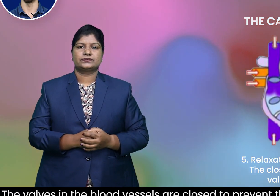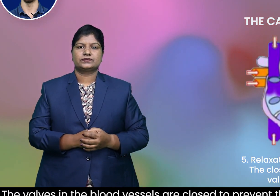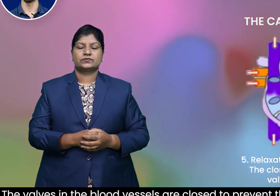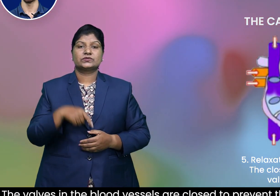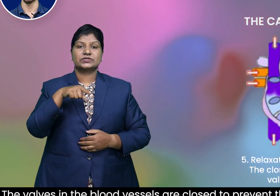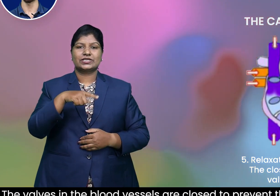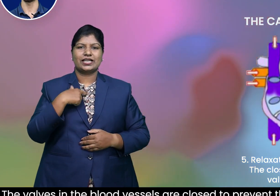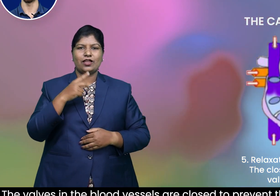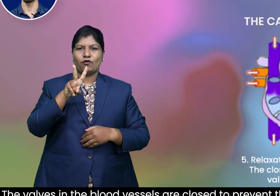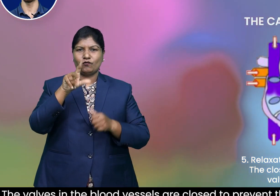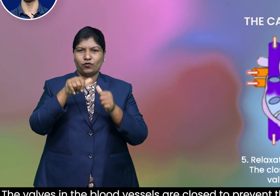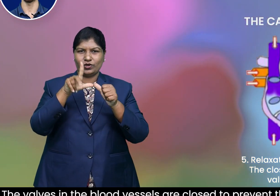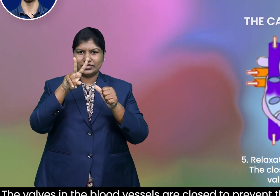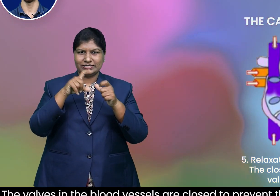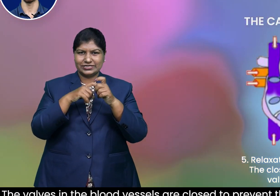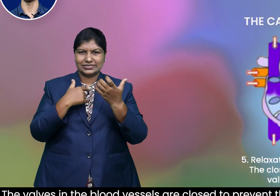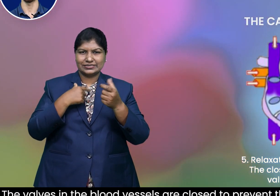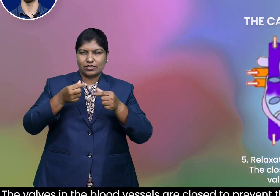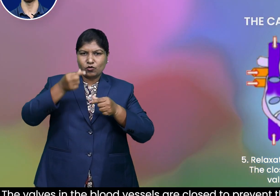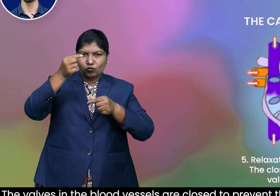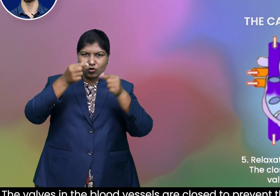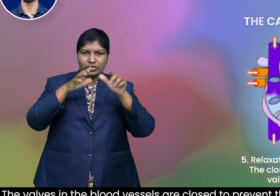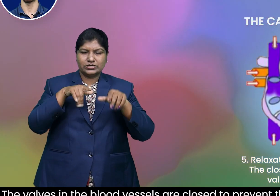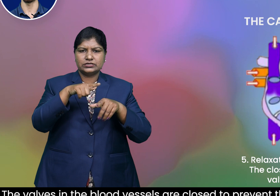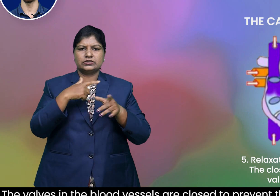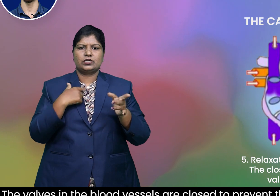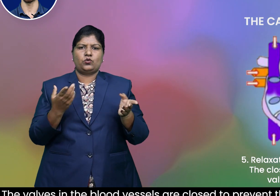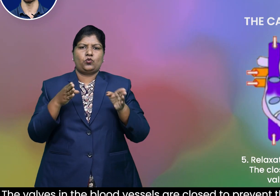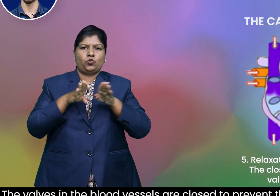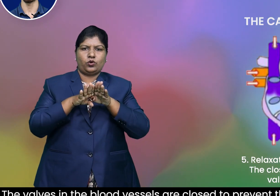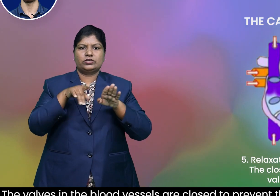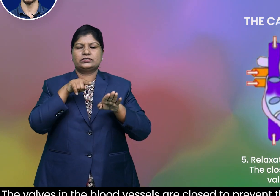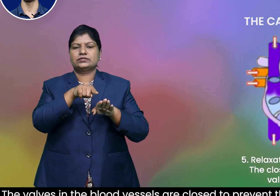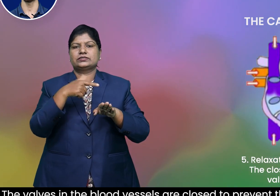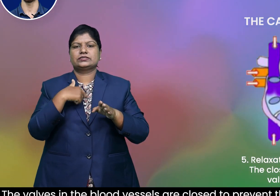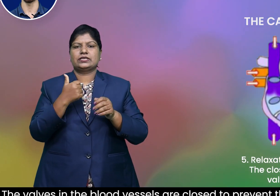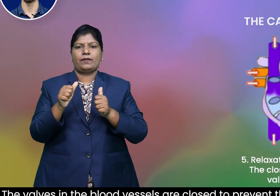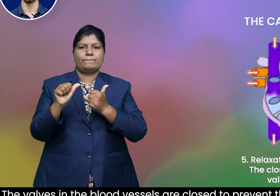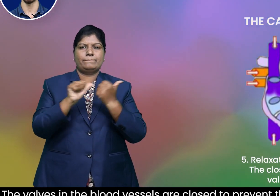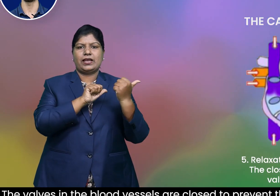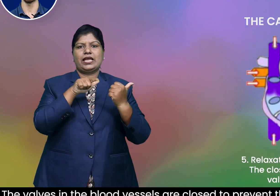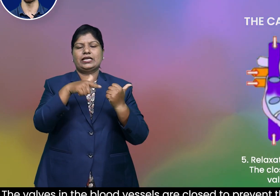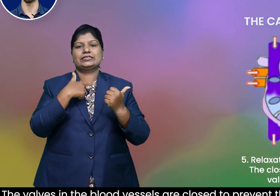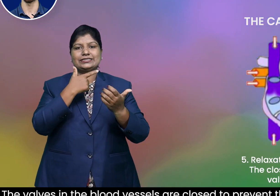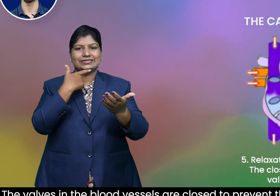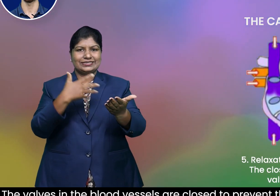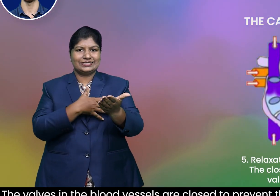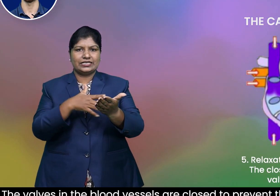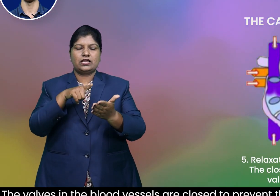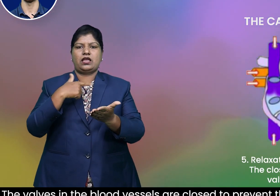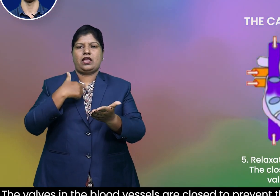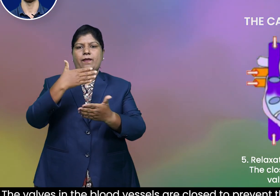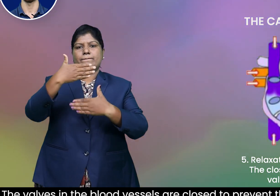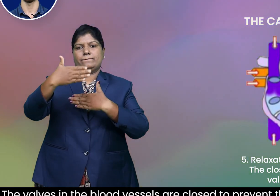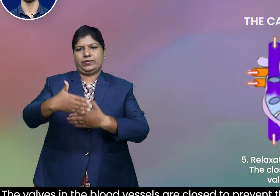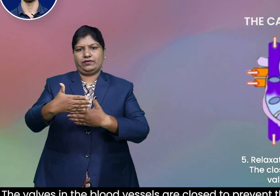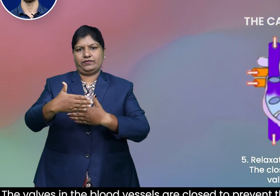The valves in the blood vessels are closed to prevent the backward flow of blood.